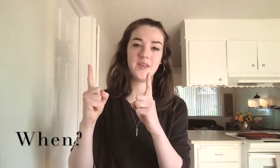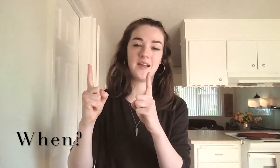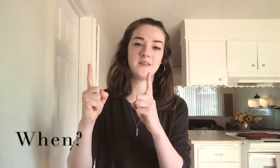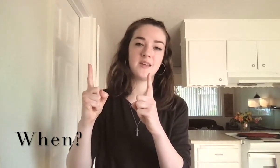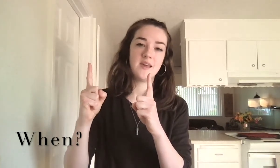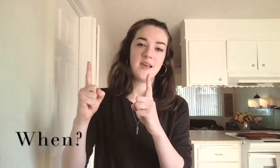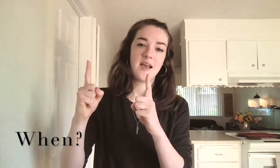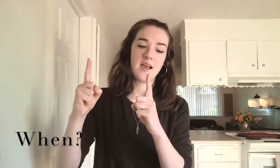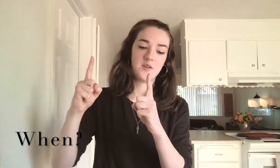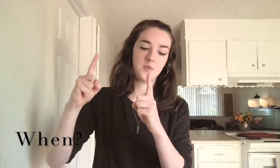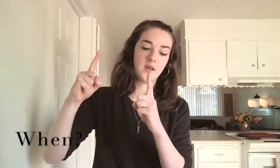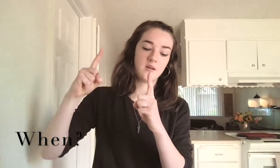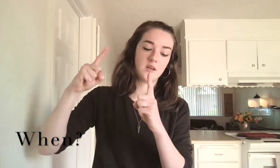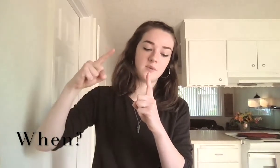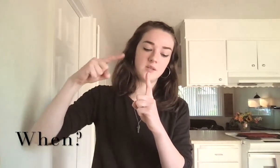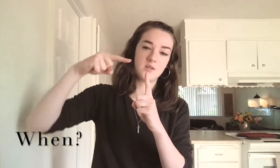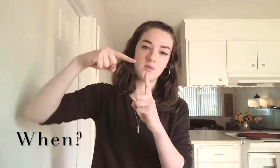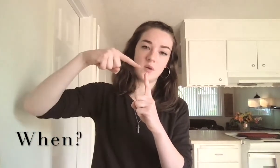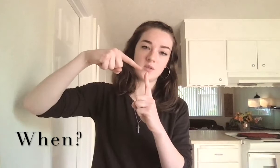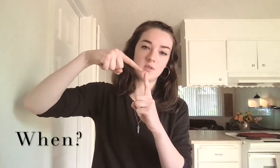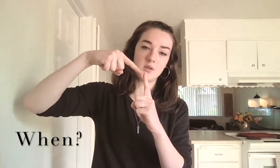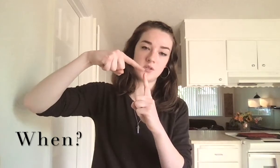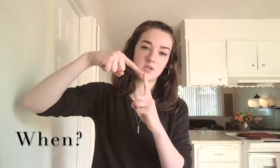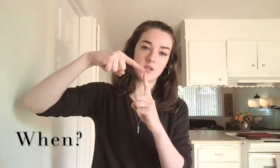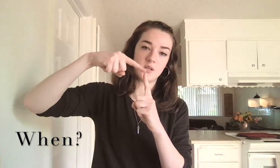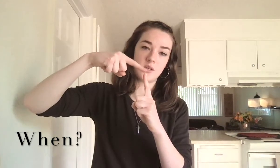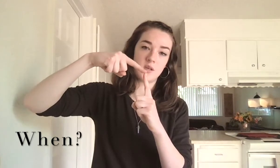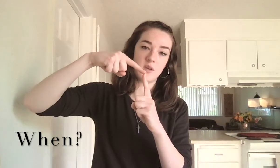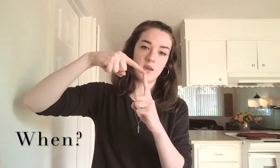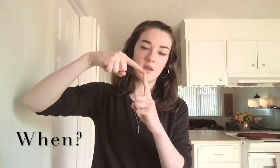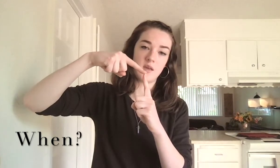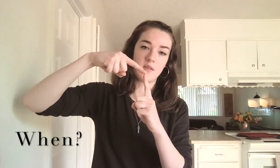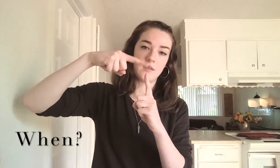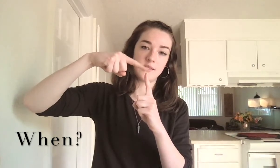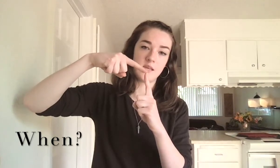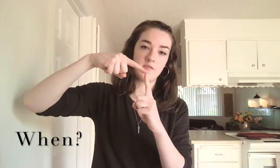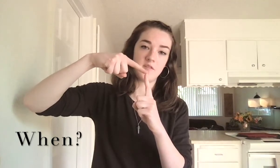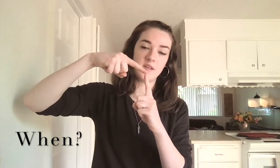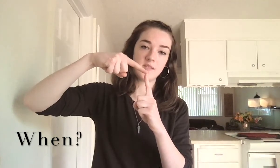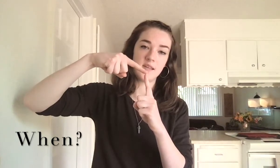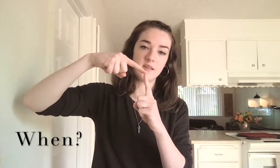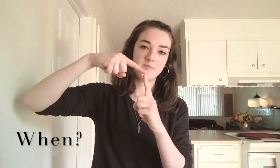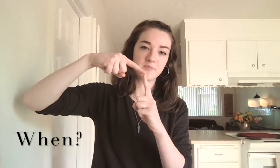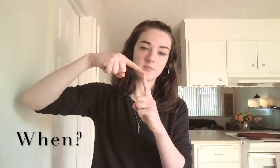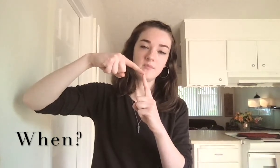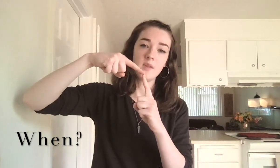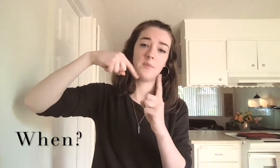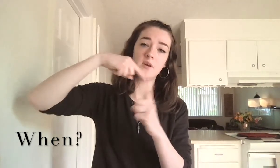hand. And we are going to touch the tip of our fingers together, and we're going to spin